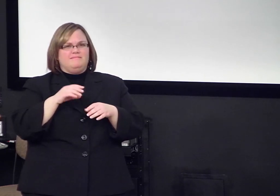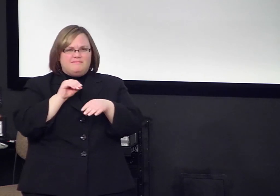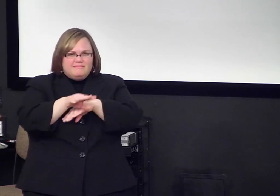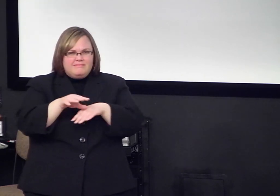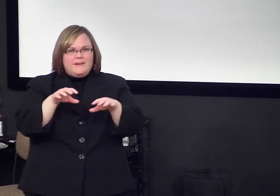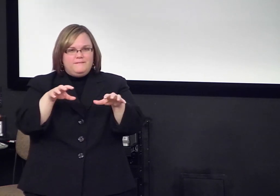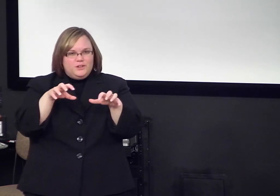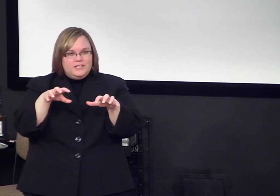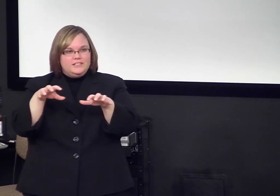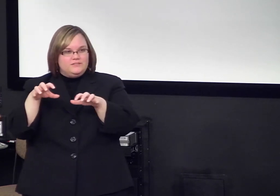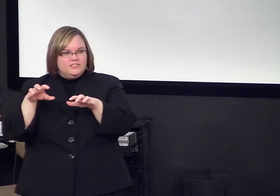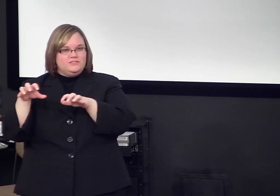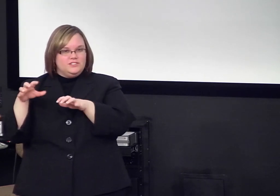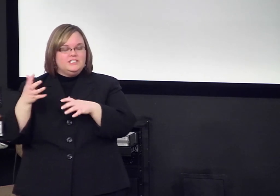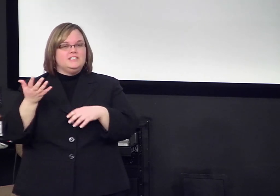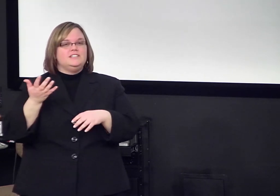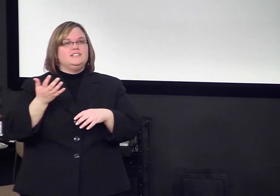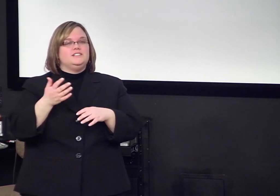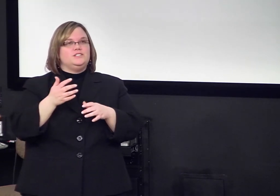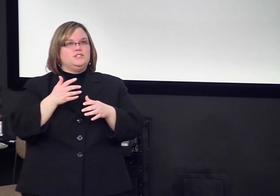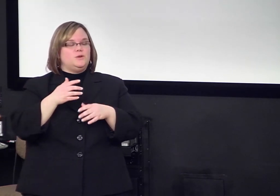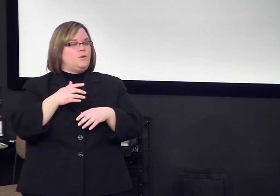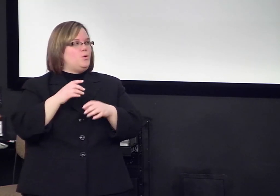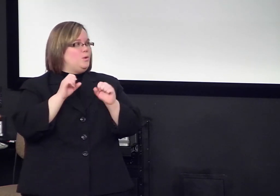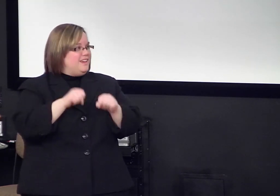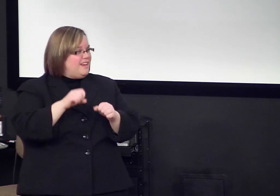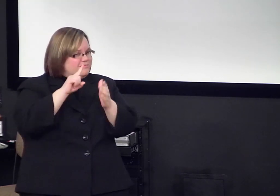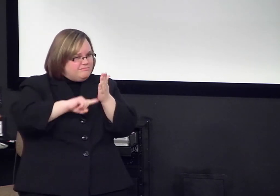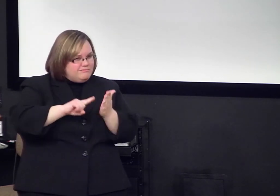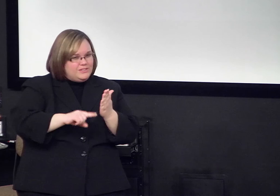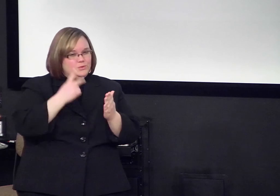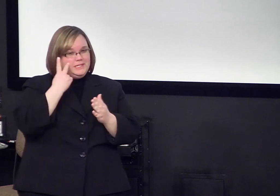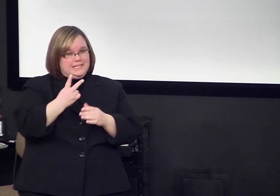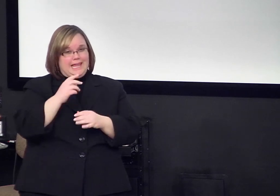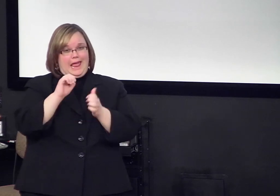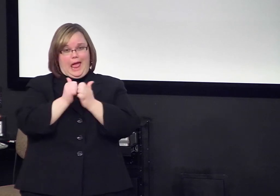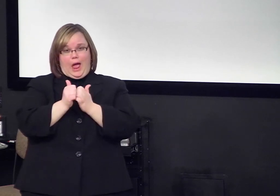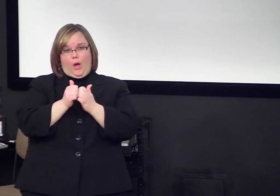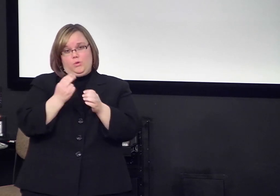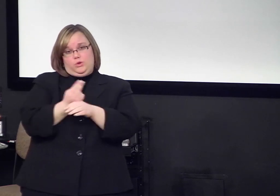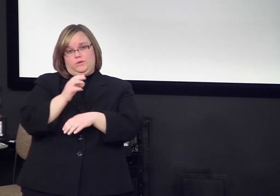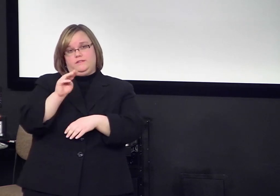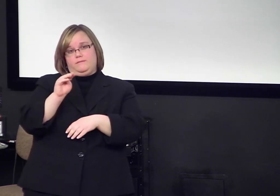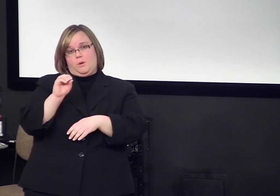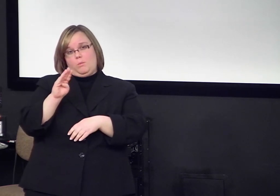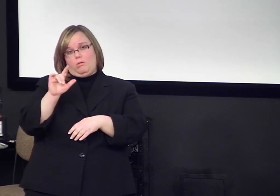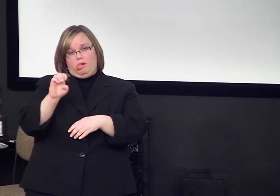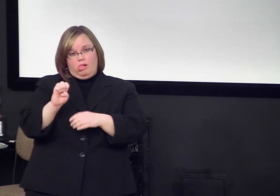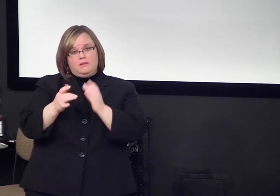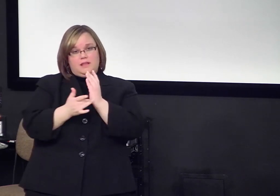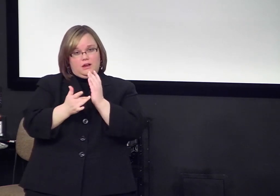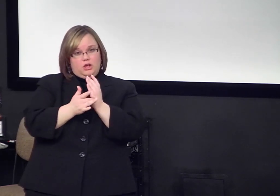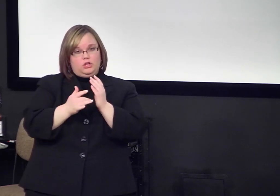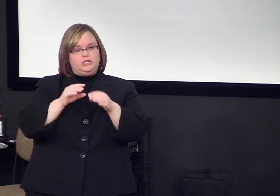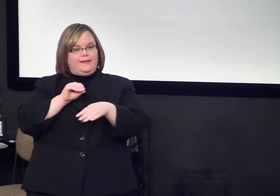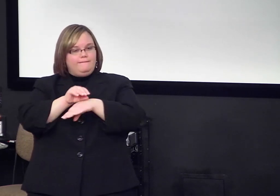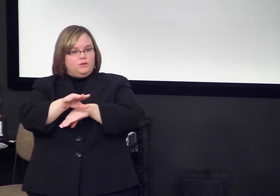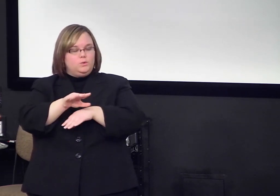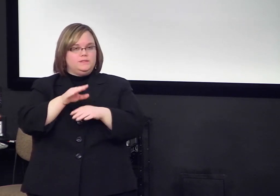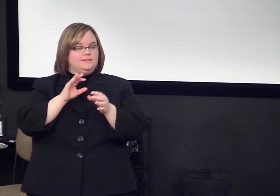make a VRS call, and there were interferences in that call. I think that we could do more research in